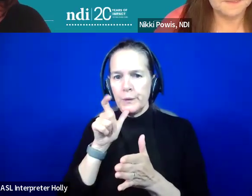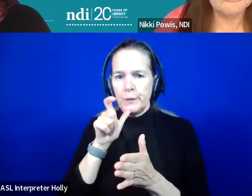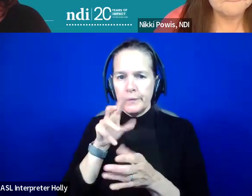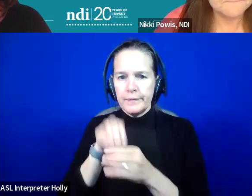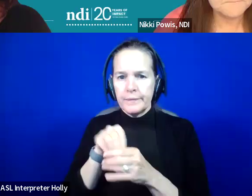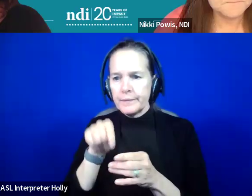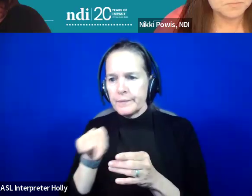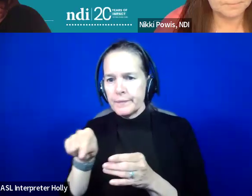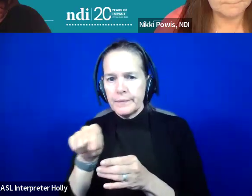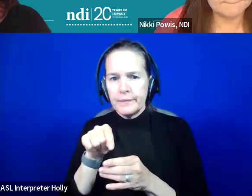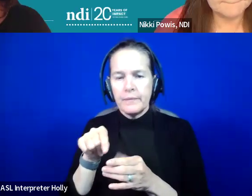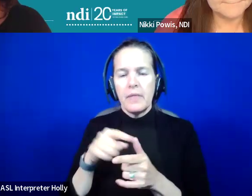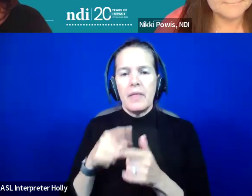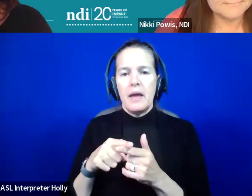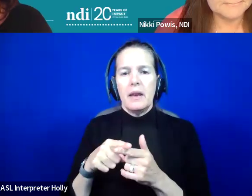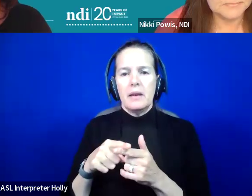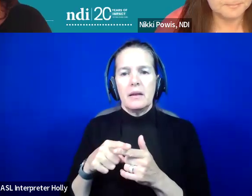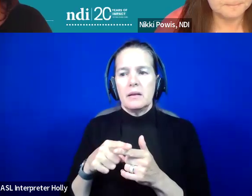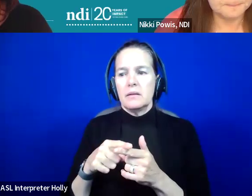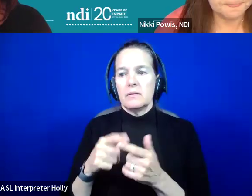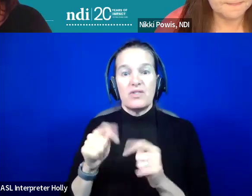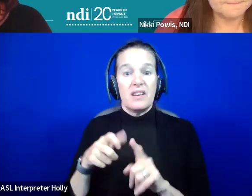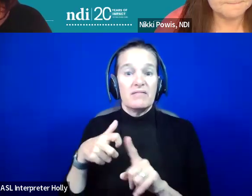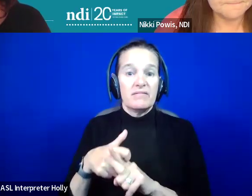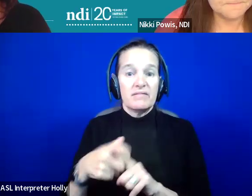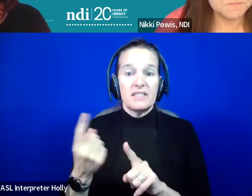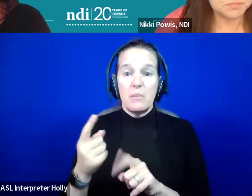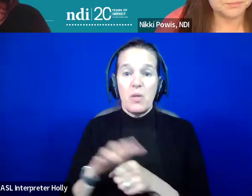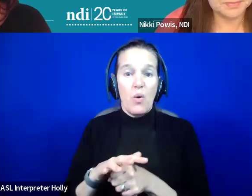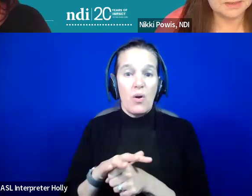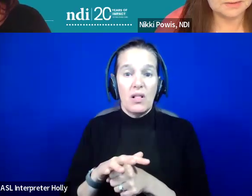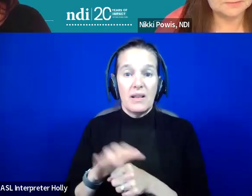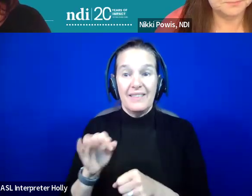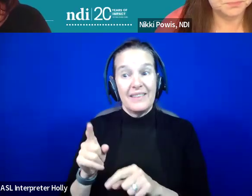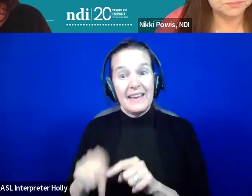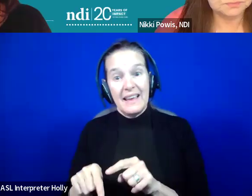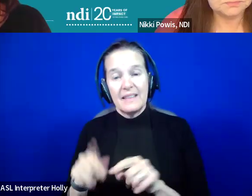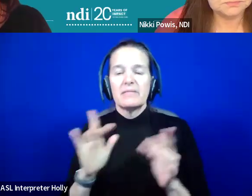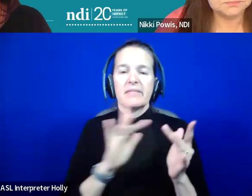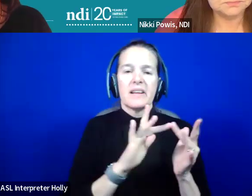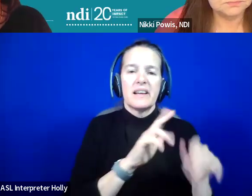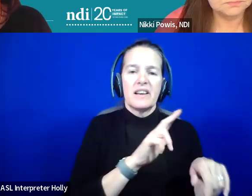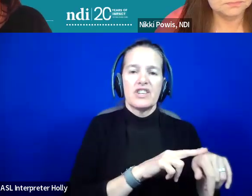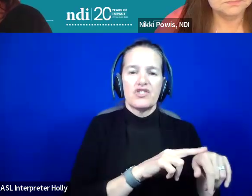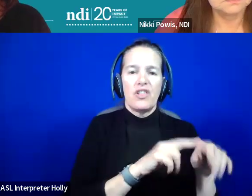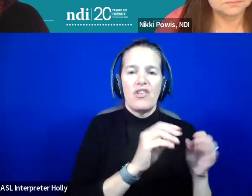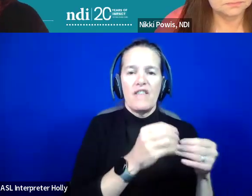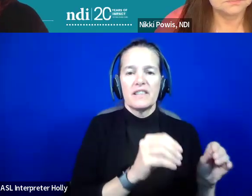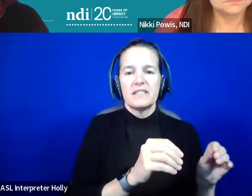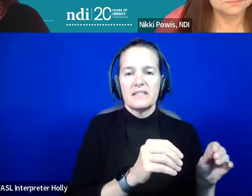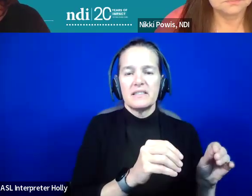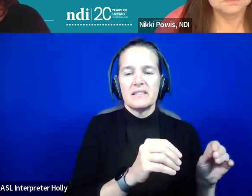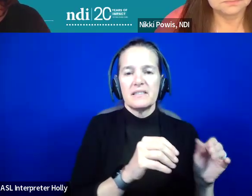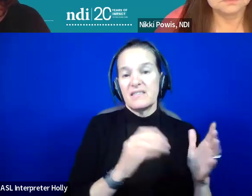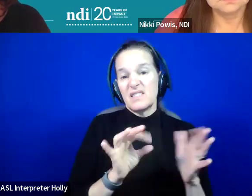Um, and then try to find somebody local to get that going. And if not, then contact national, right? Because that's something that's very important. Sometimes